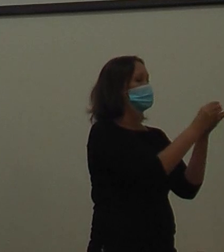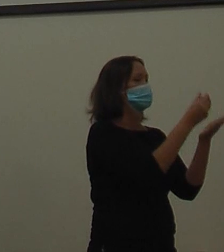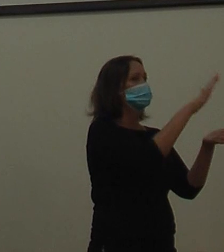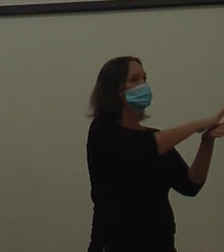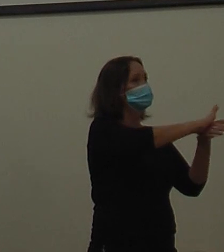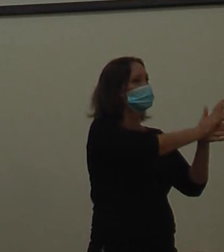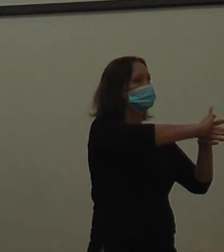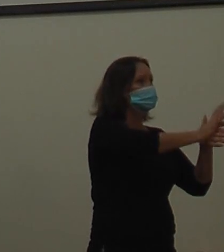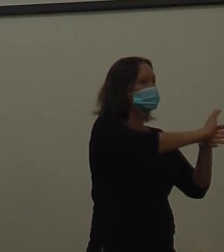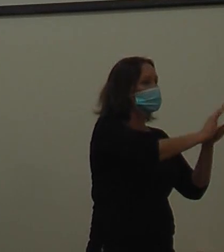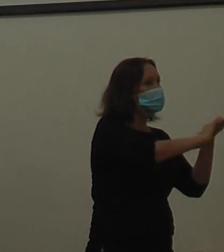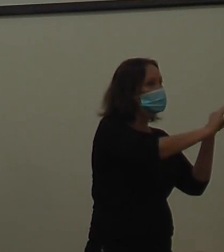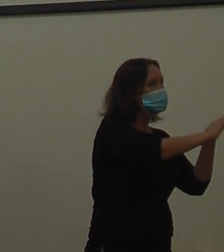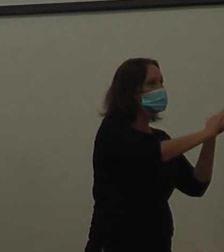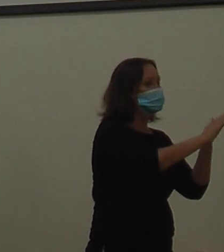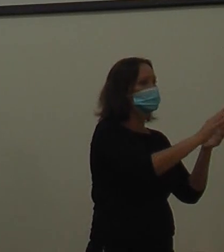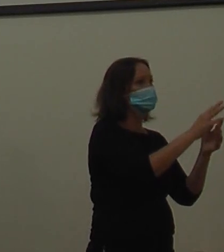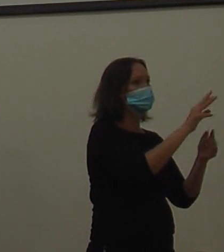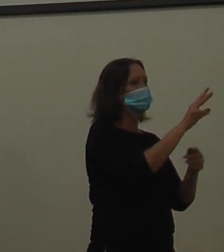would,